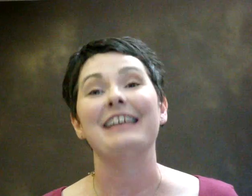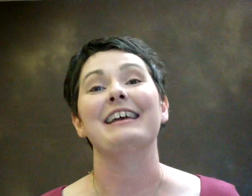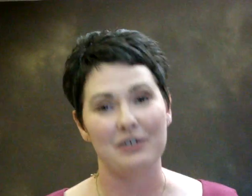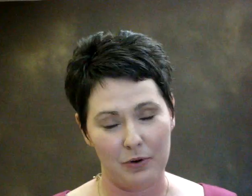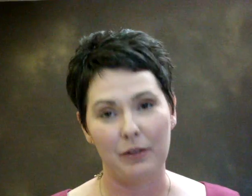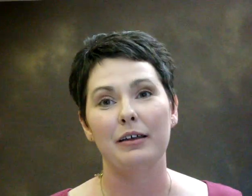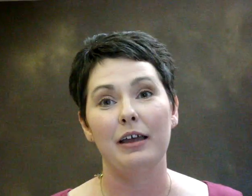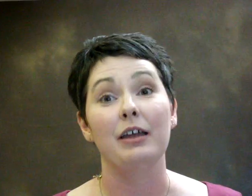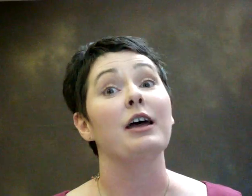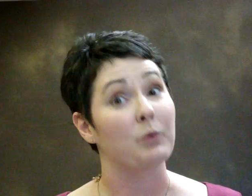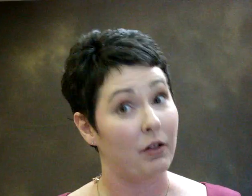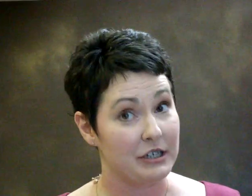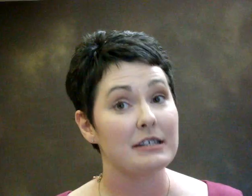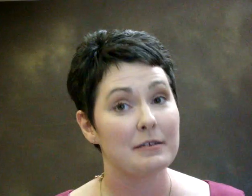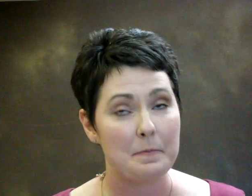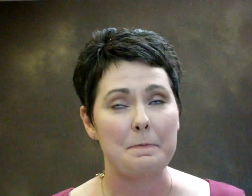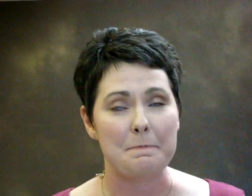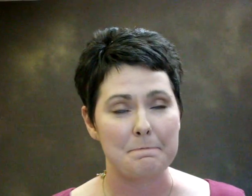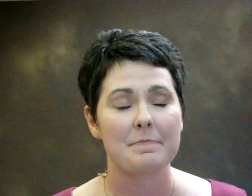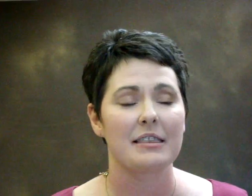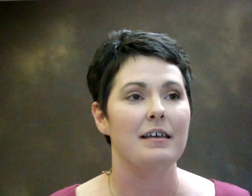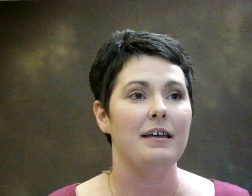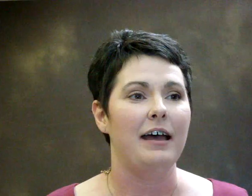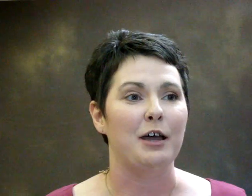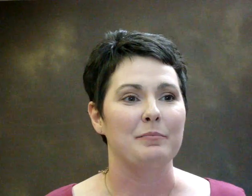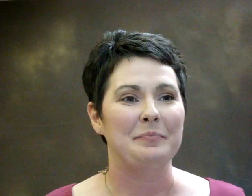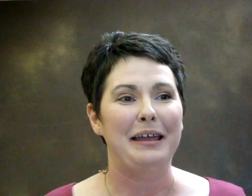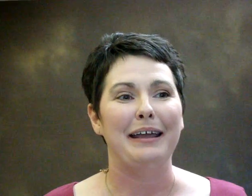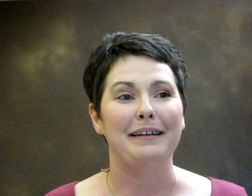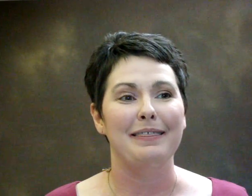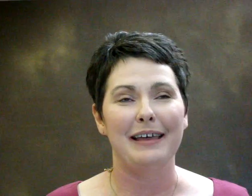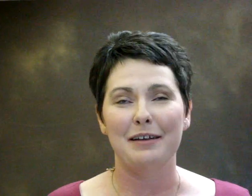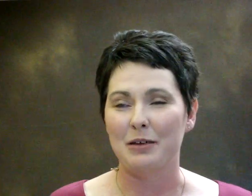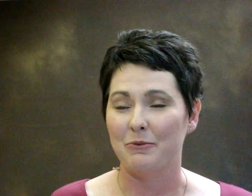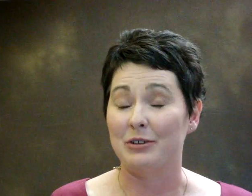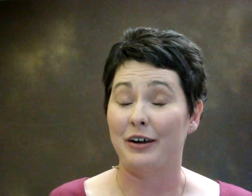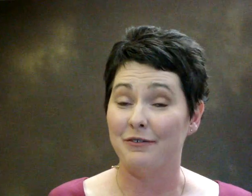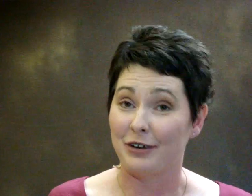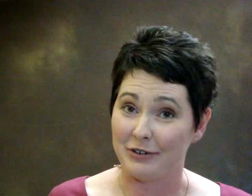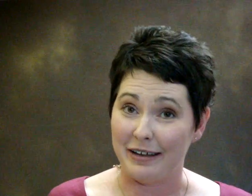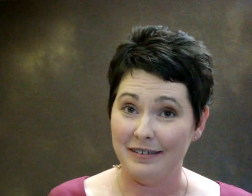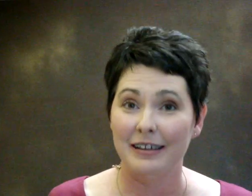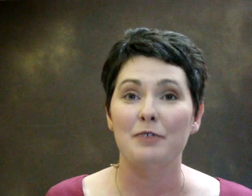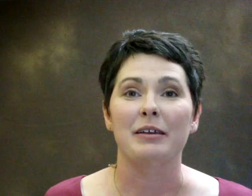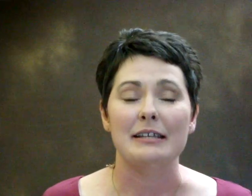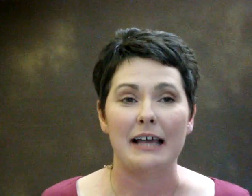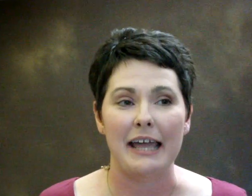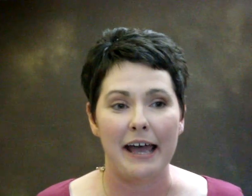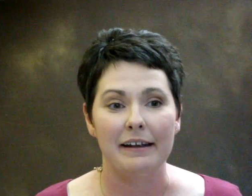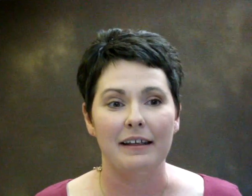or ophthalmologist? A neurologist. Neurologist, okay. And that appointment was very frustrating because I had